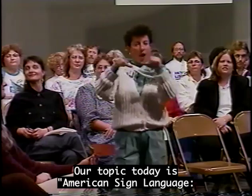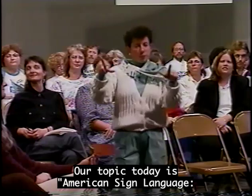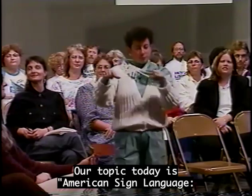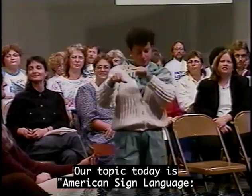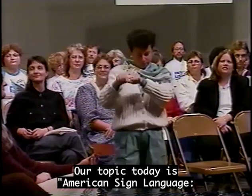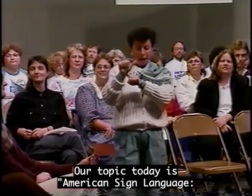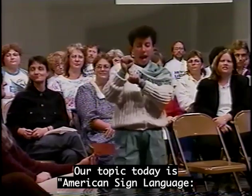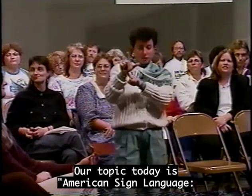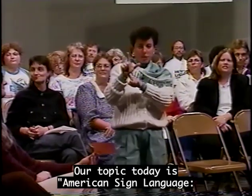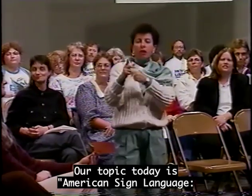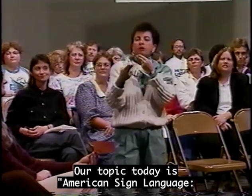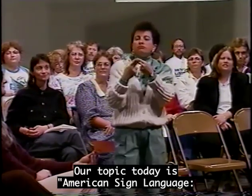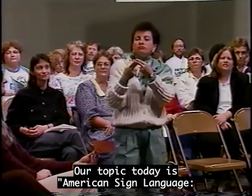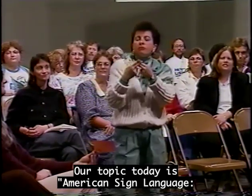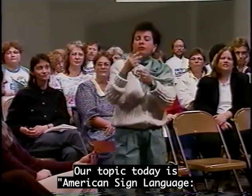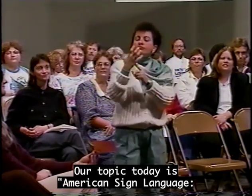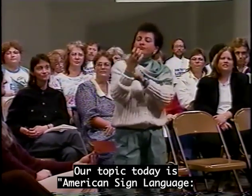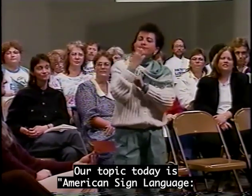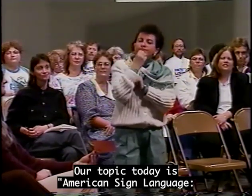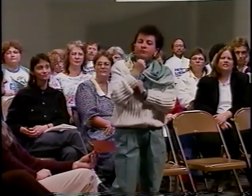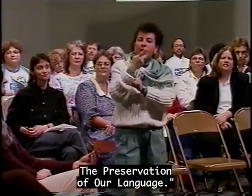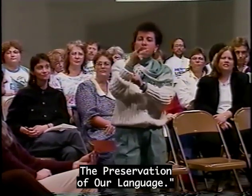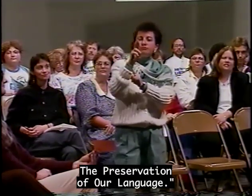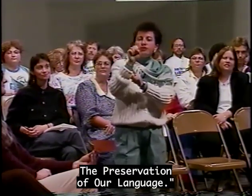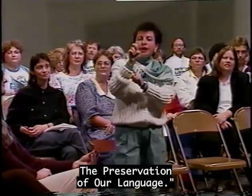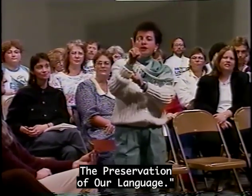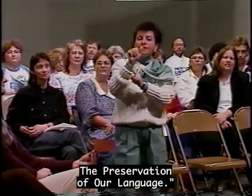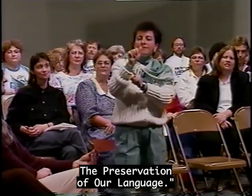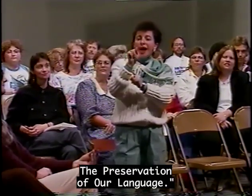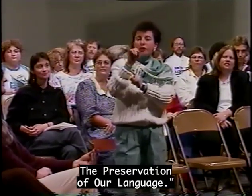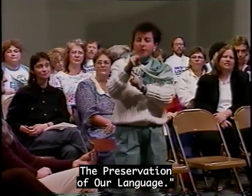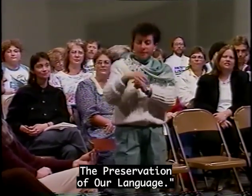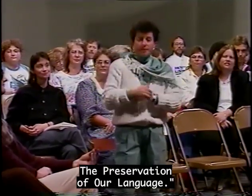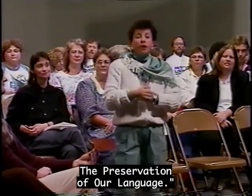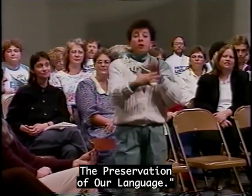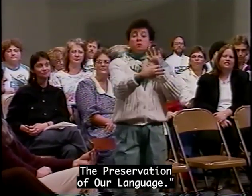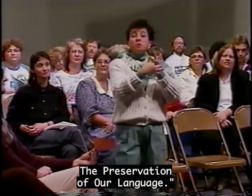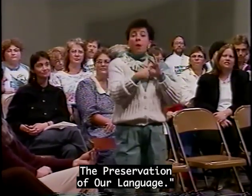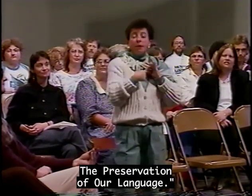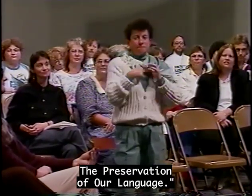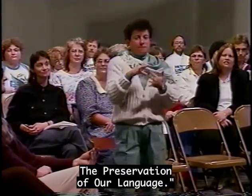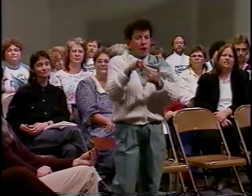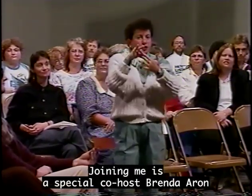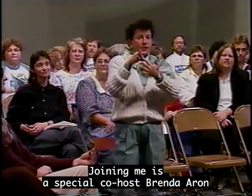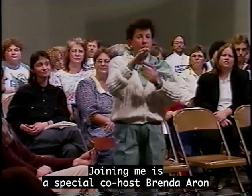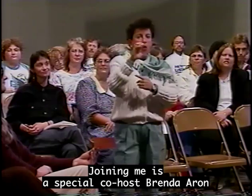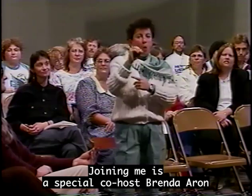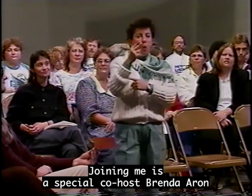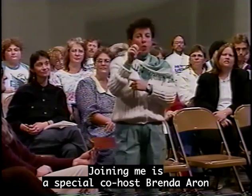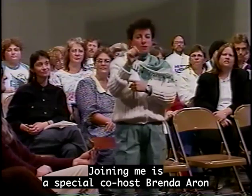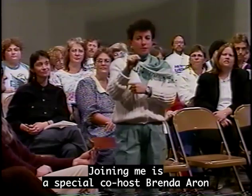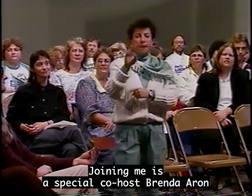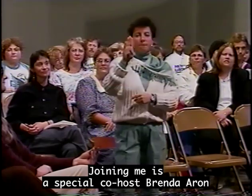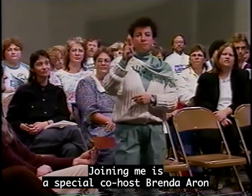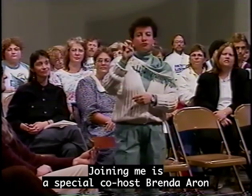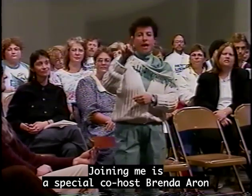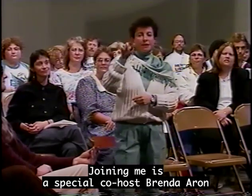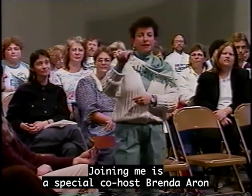is American Sign Language, the preservation of our language. Joining me is a special